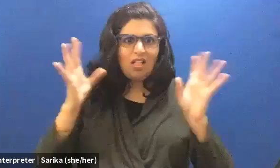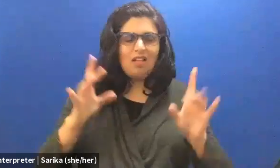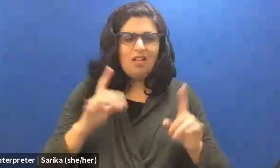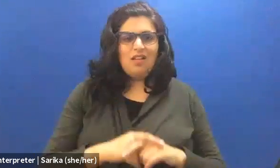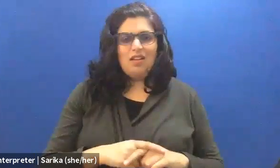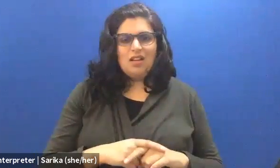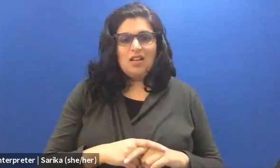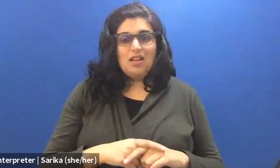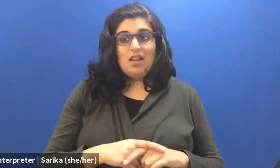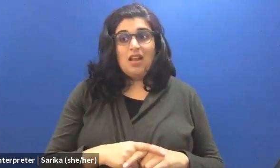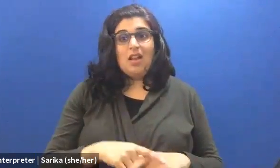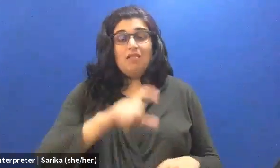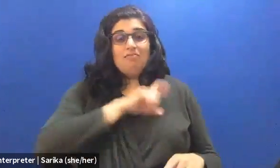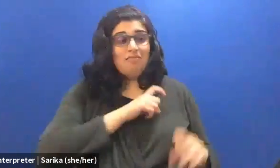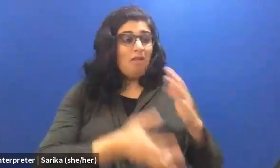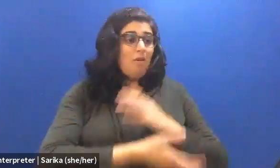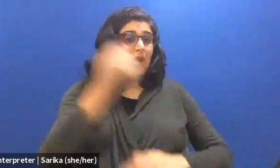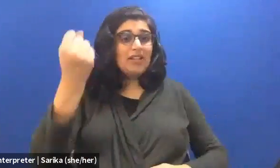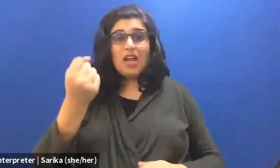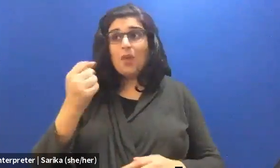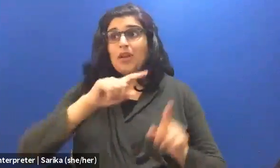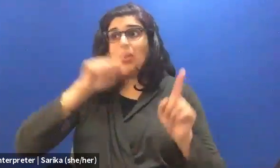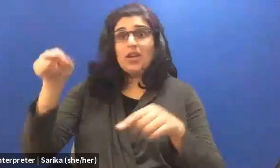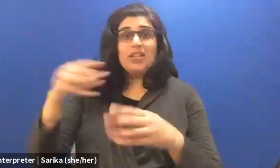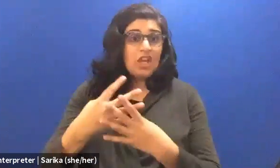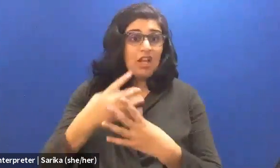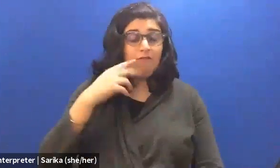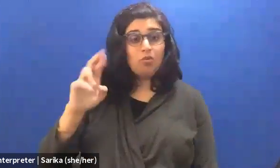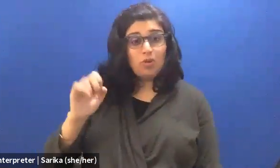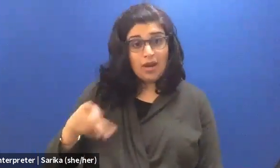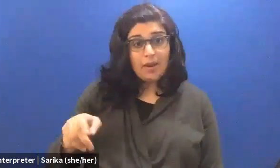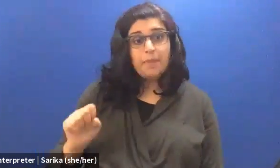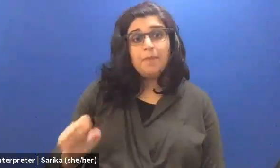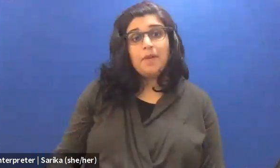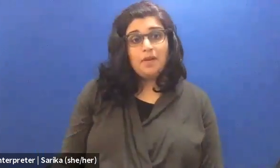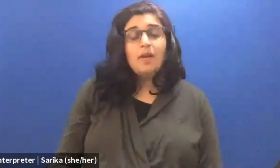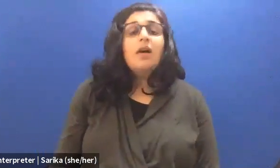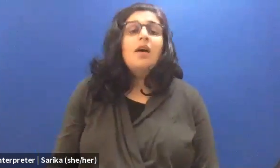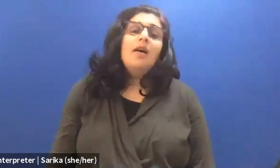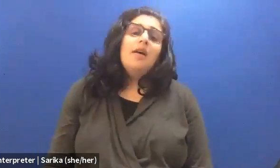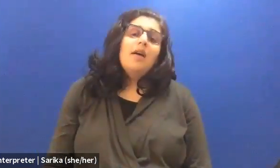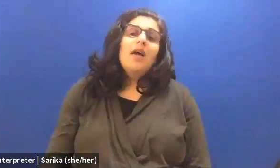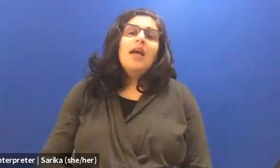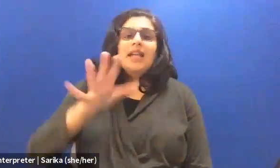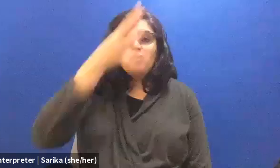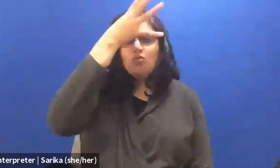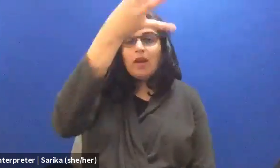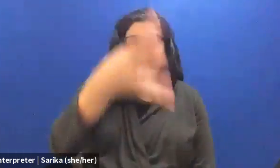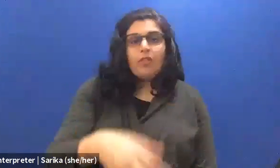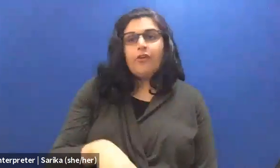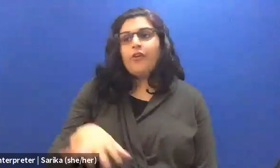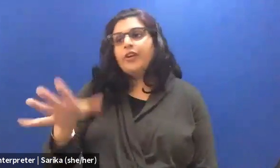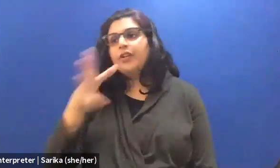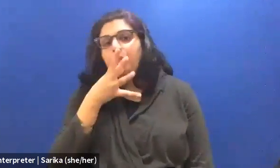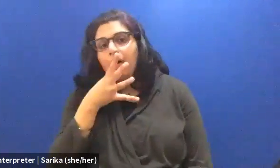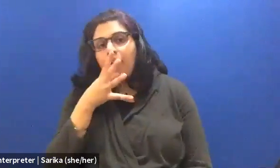up and thrown in jail for raping somebody. But his grandfather and his mom